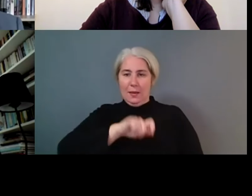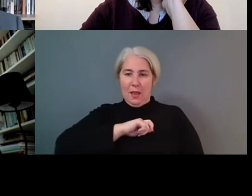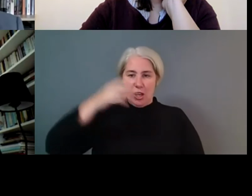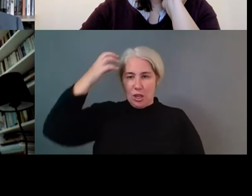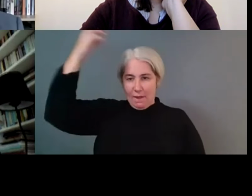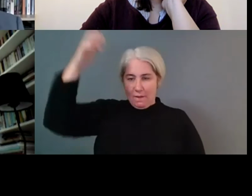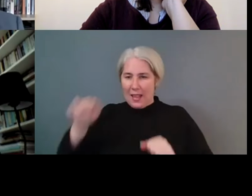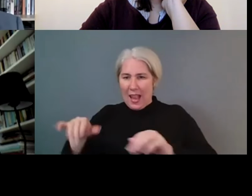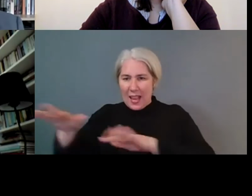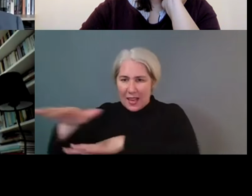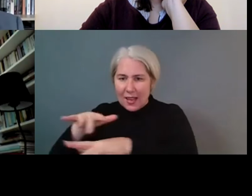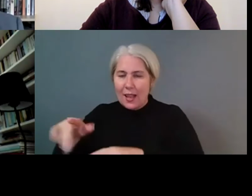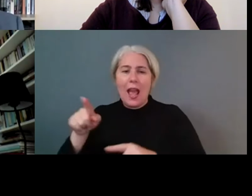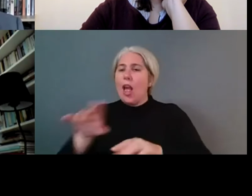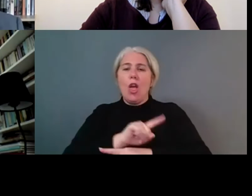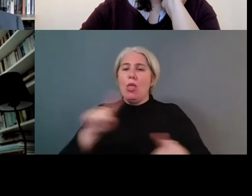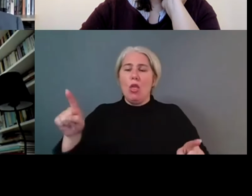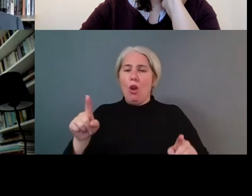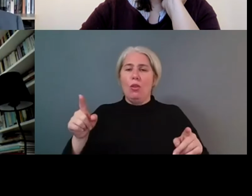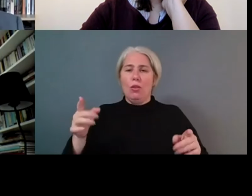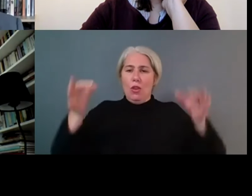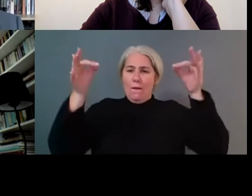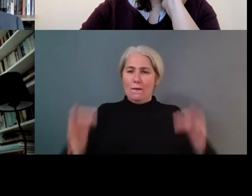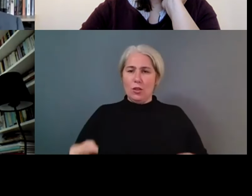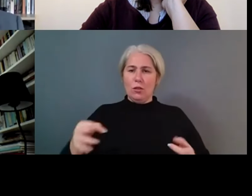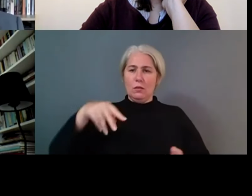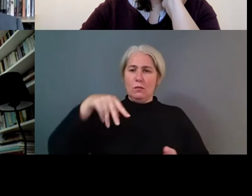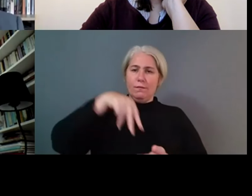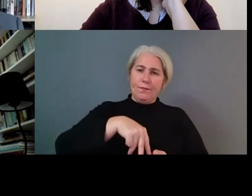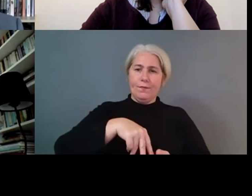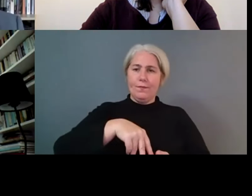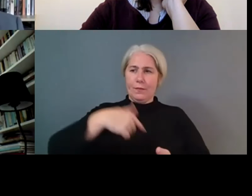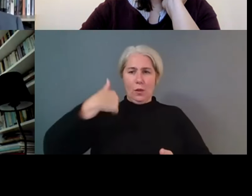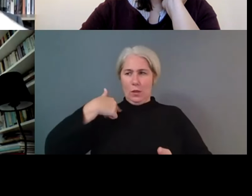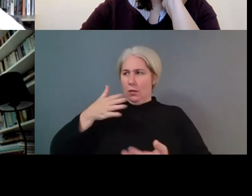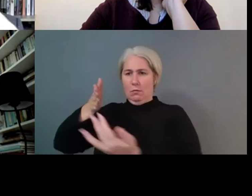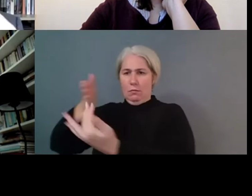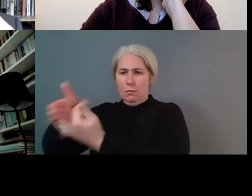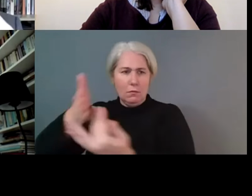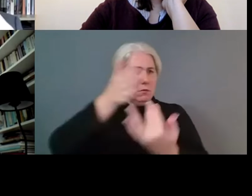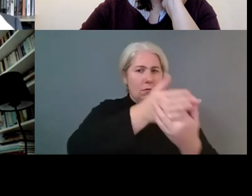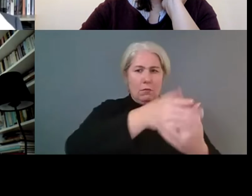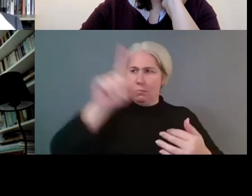interactive way, not an official position, because it is not the way we in fact proceeding.